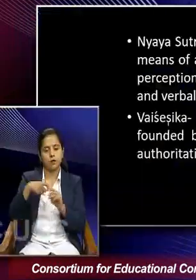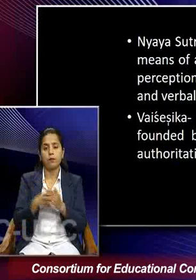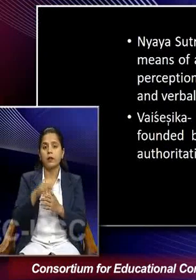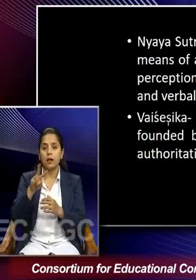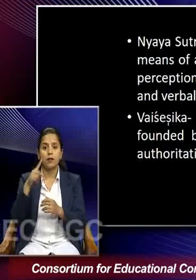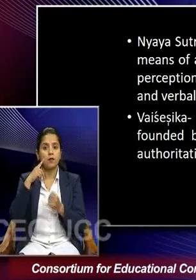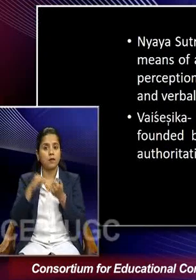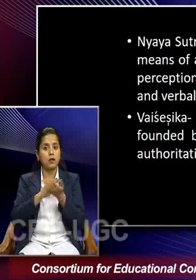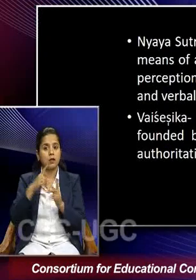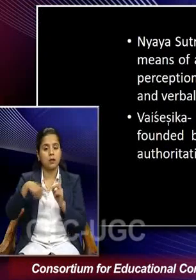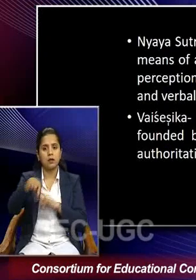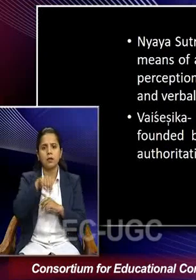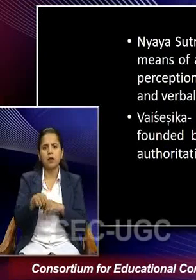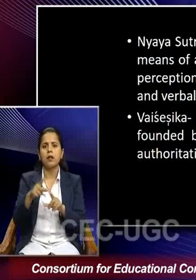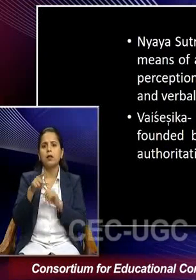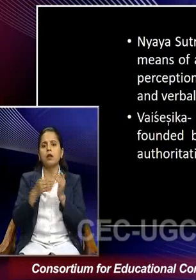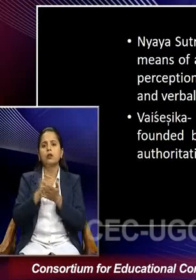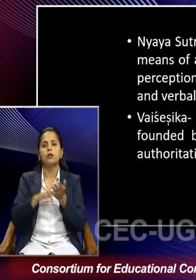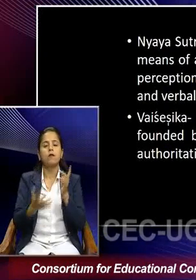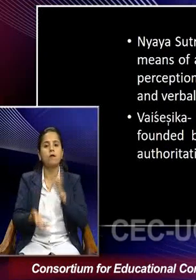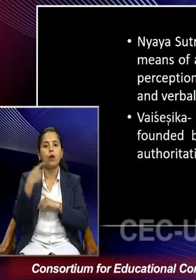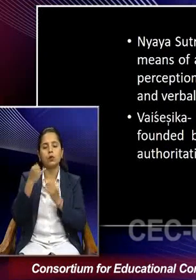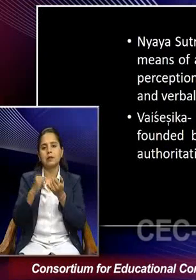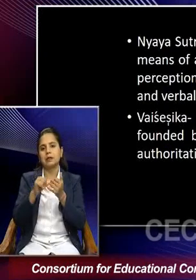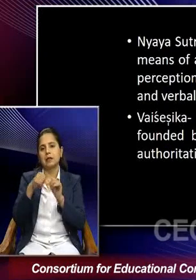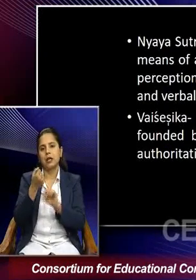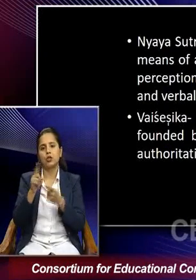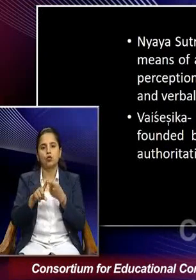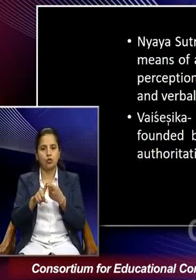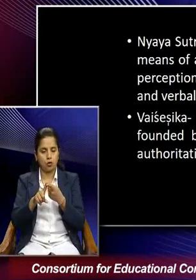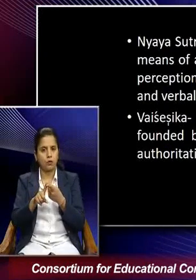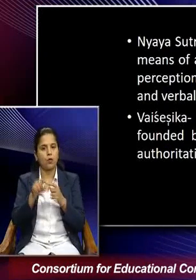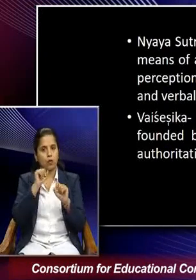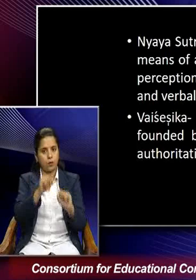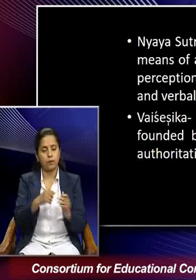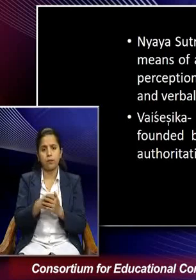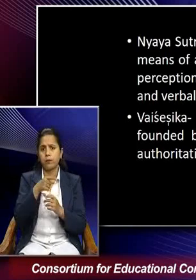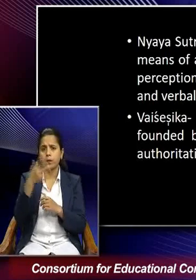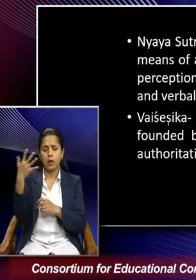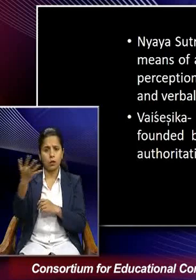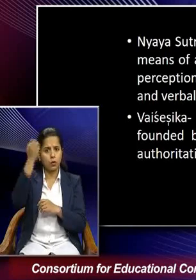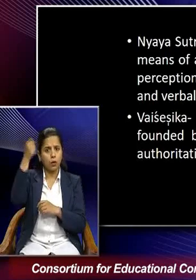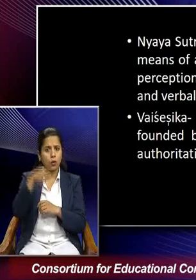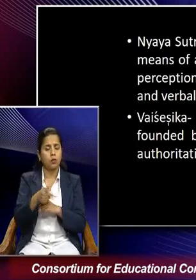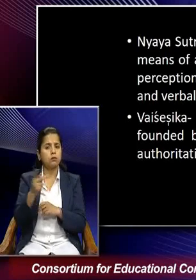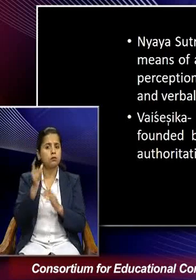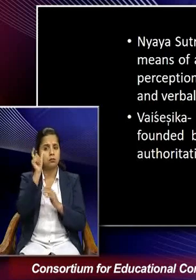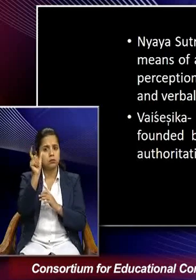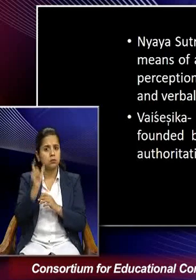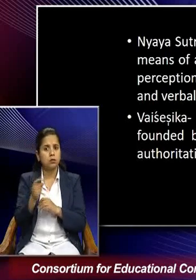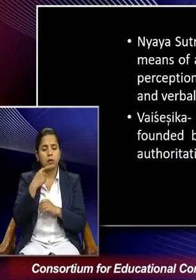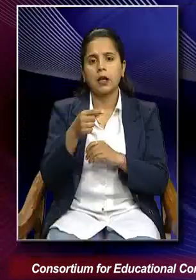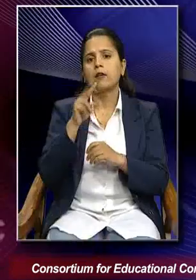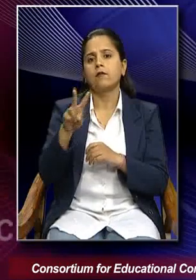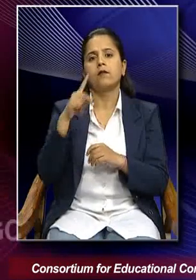Vaisheshik Darshan was founded by sage Kannada. Its authoritative text is